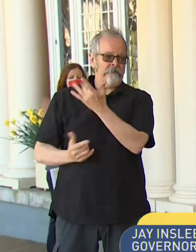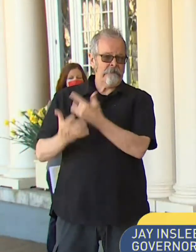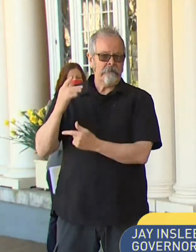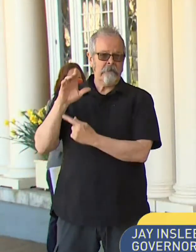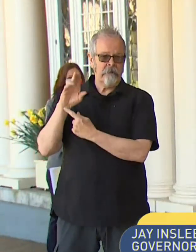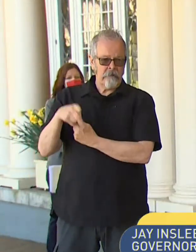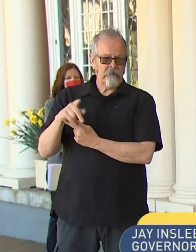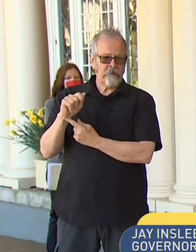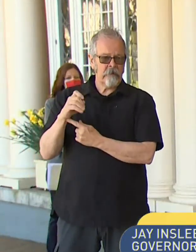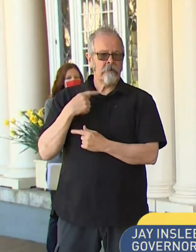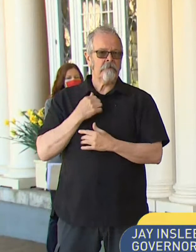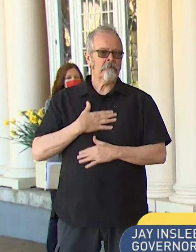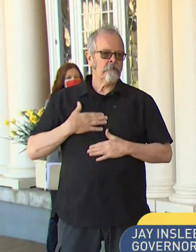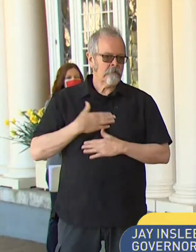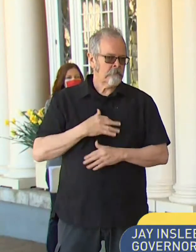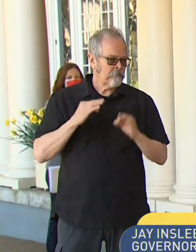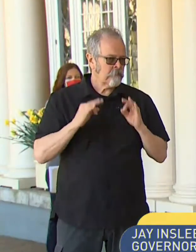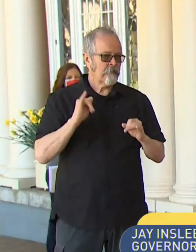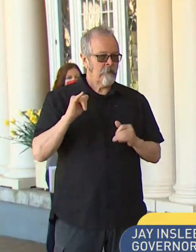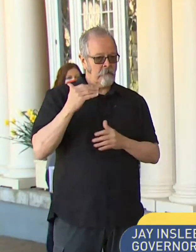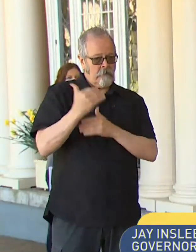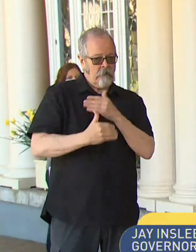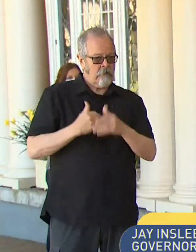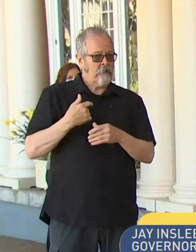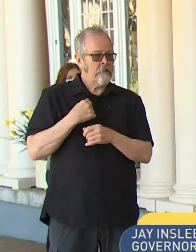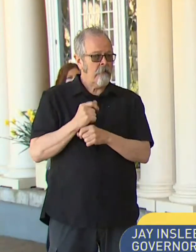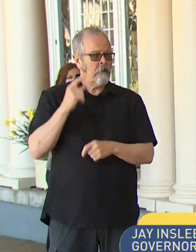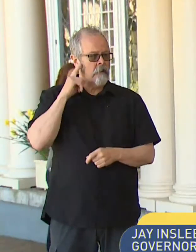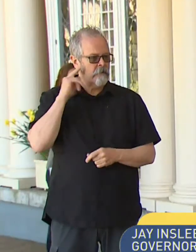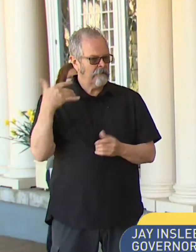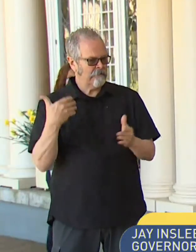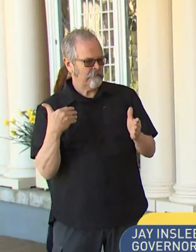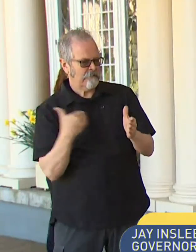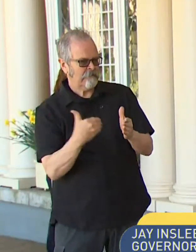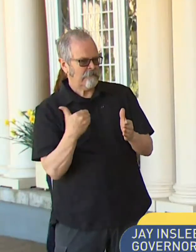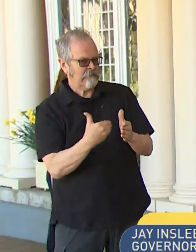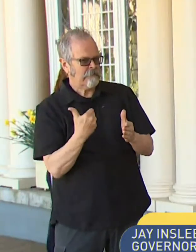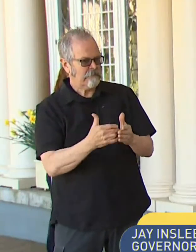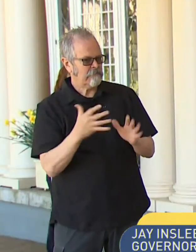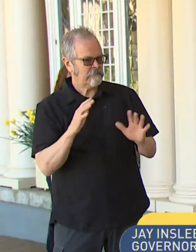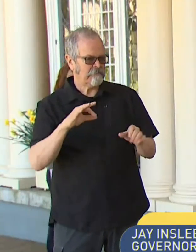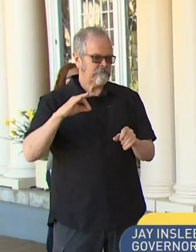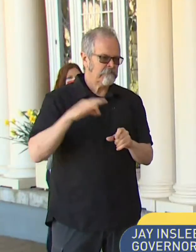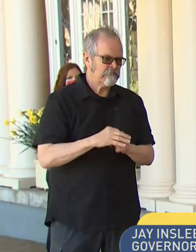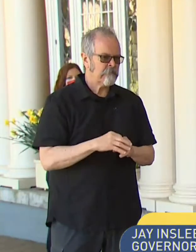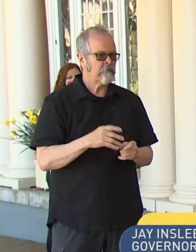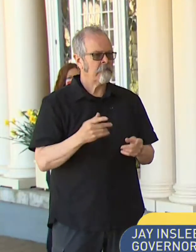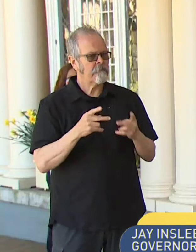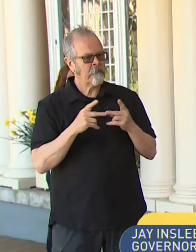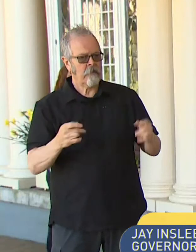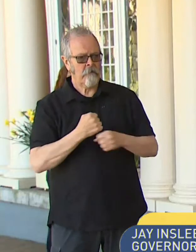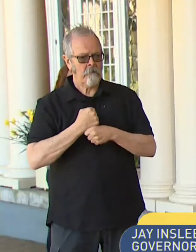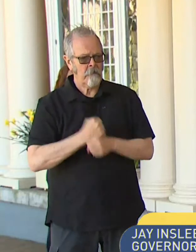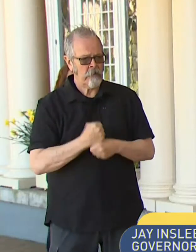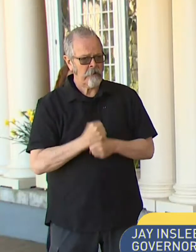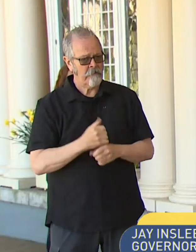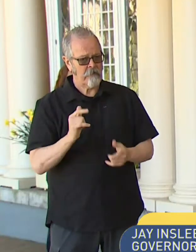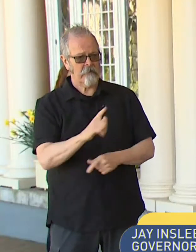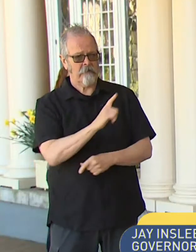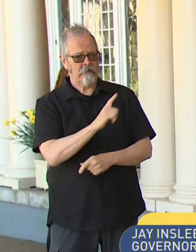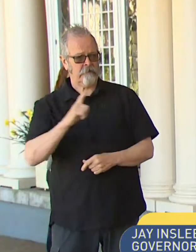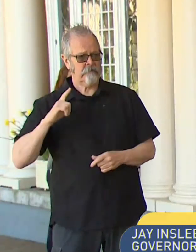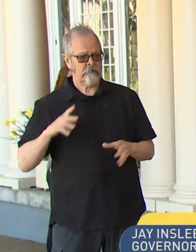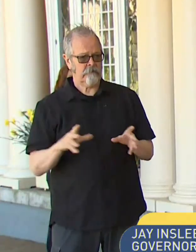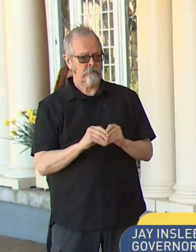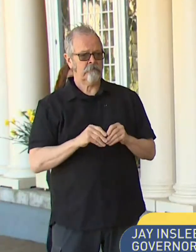made. I think that we are very close to an extremely productive legislative session. And